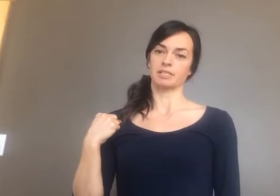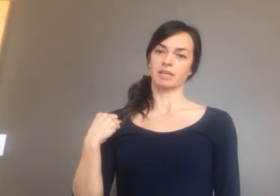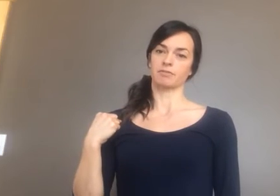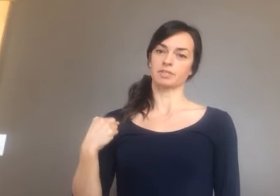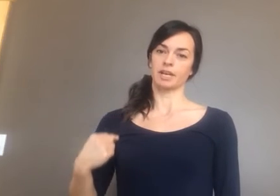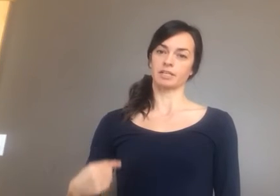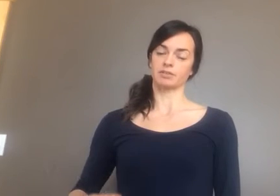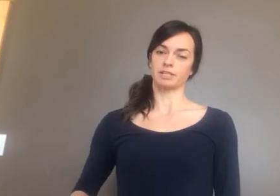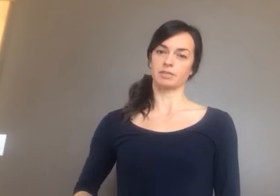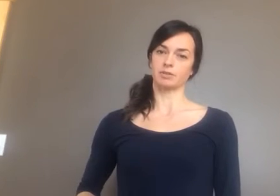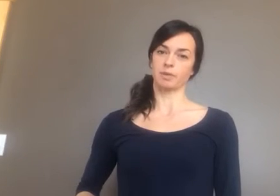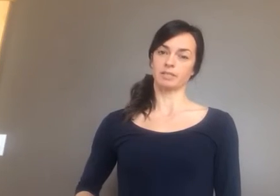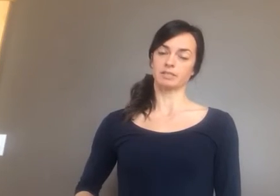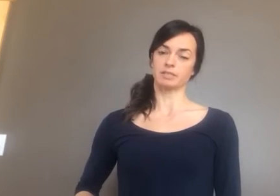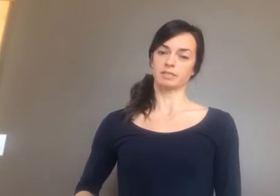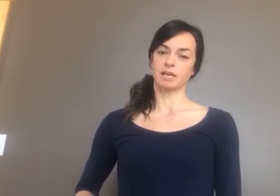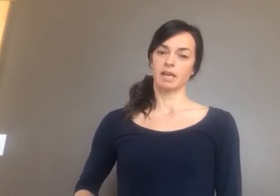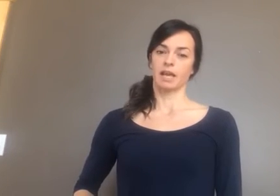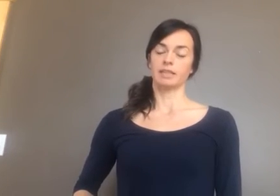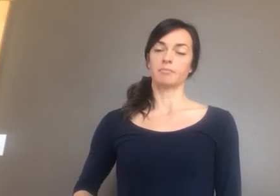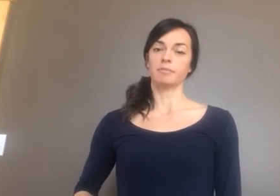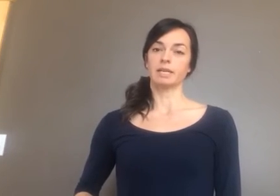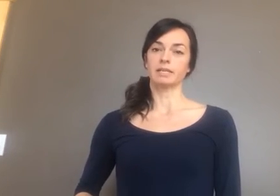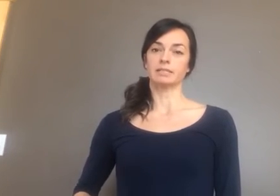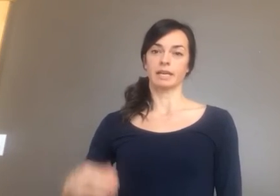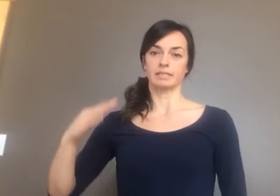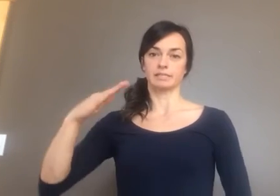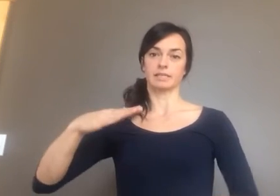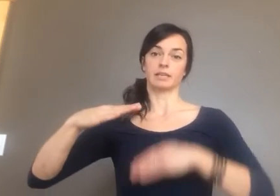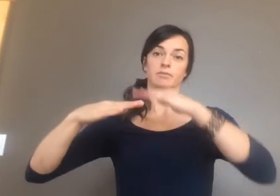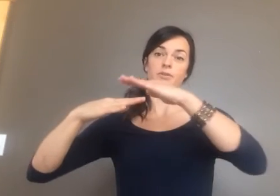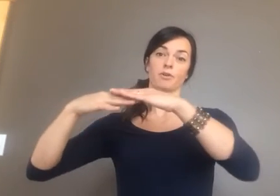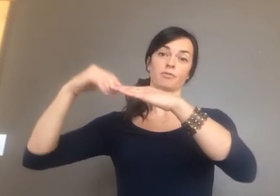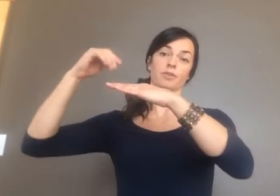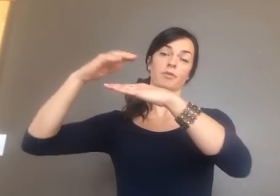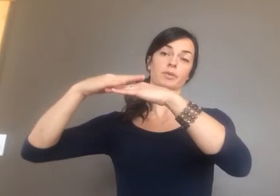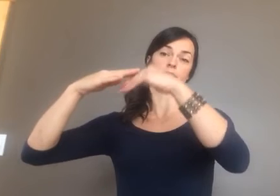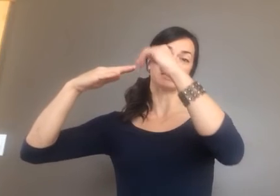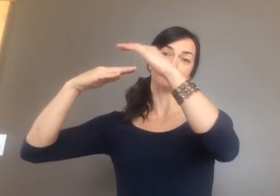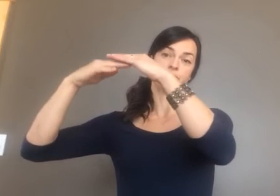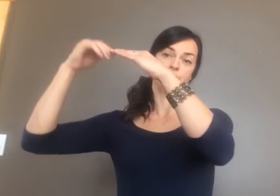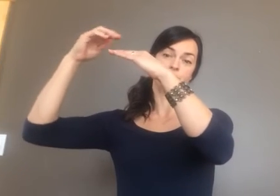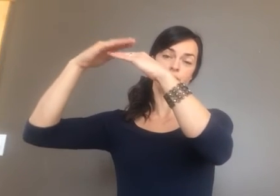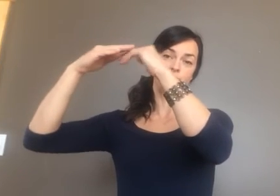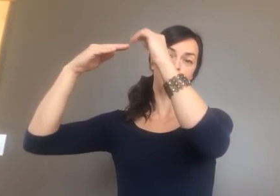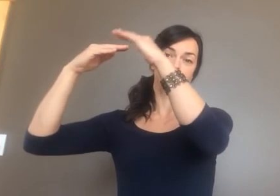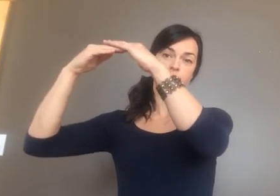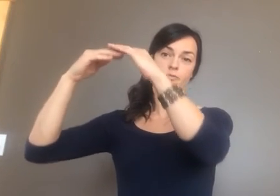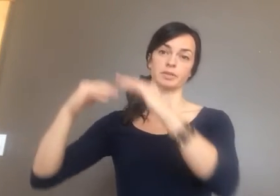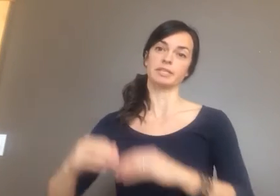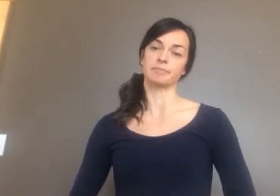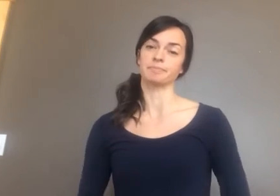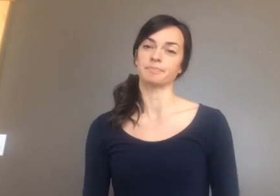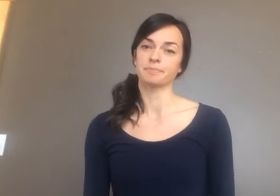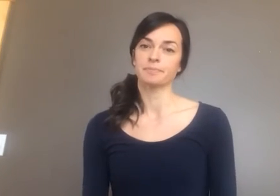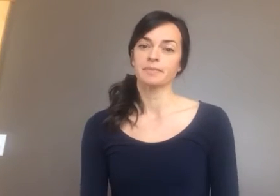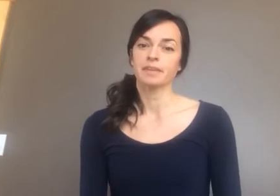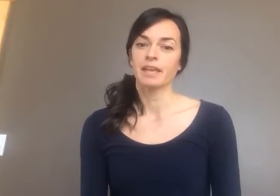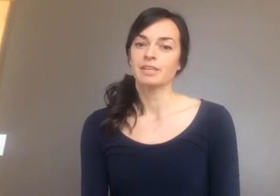sign for China, tracing those buttons, and the Ming Dynasty were known for their building. So we make that sign for building. So